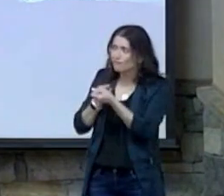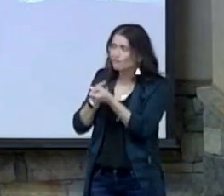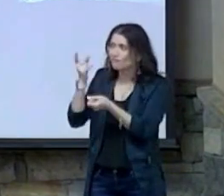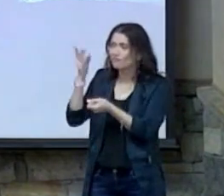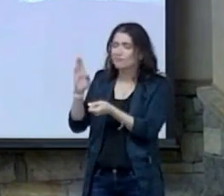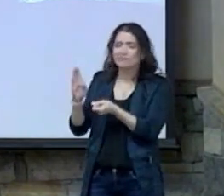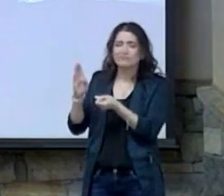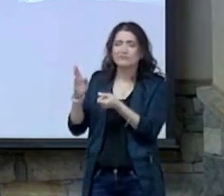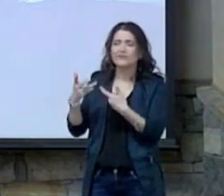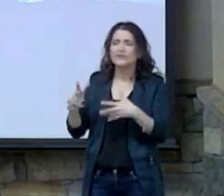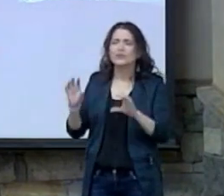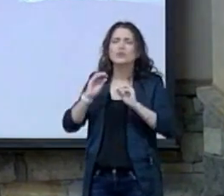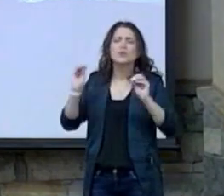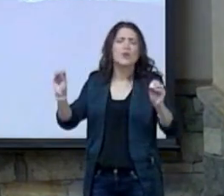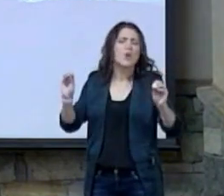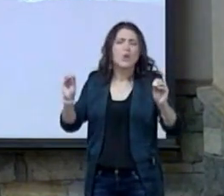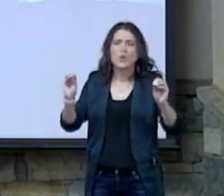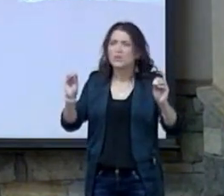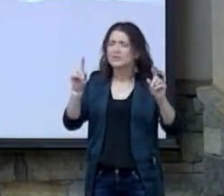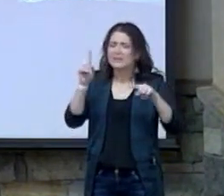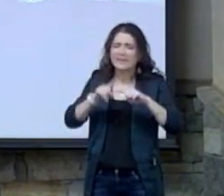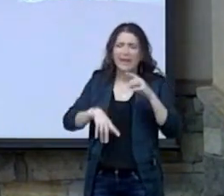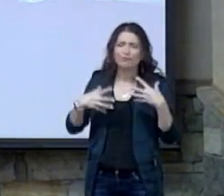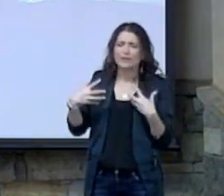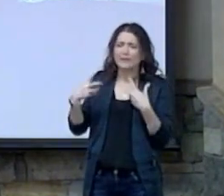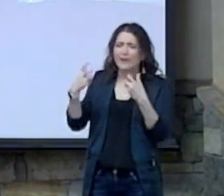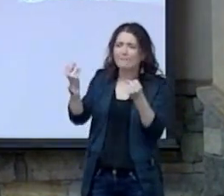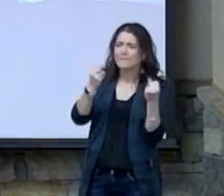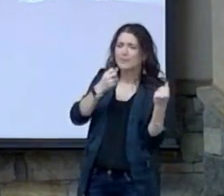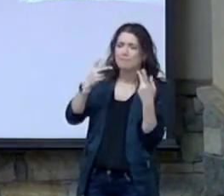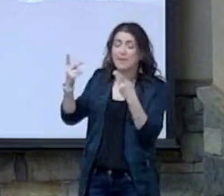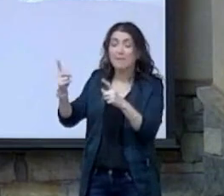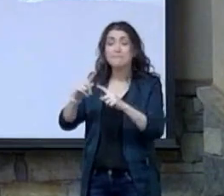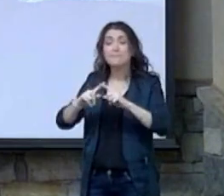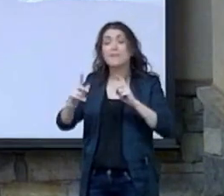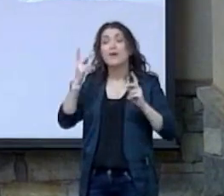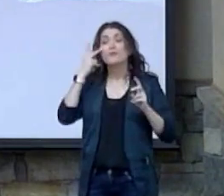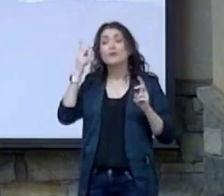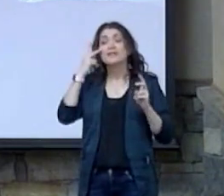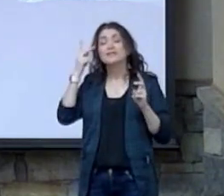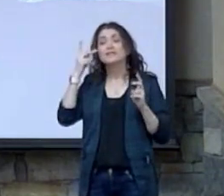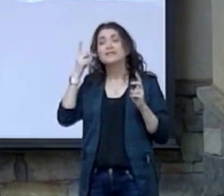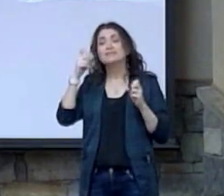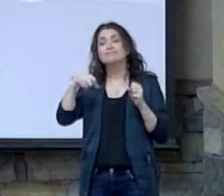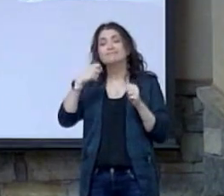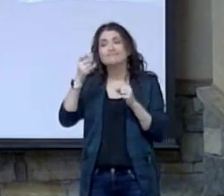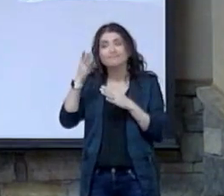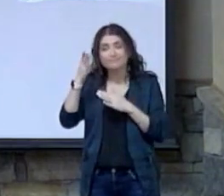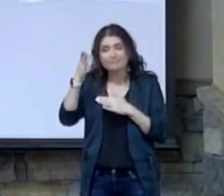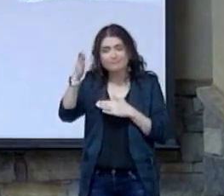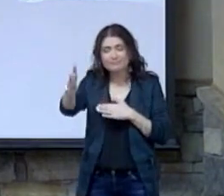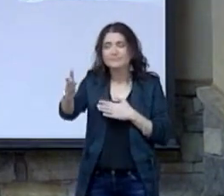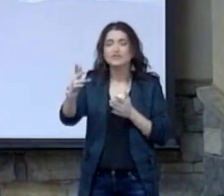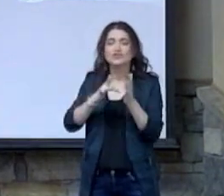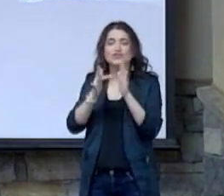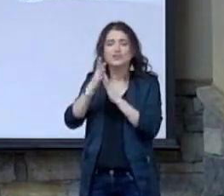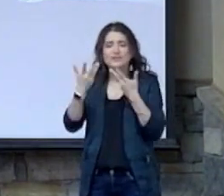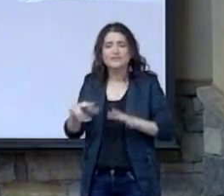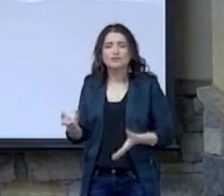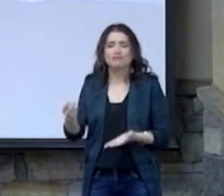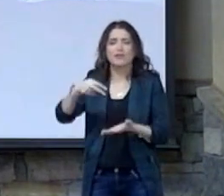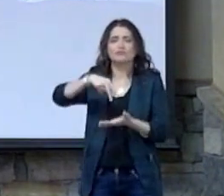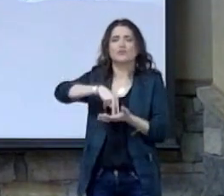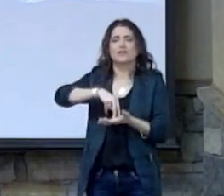believed there was no way he could recover. But then we fast forward after Jesus' resurrection to John